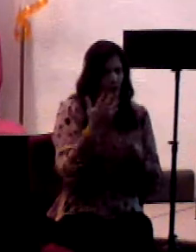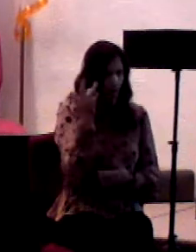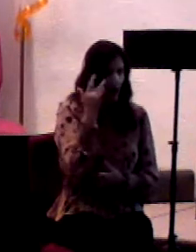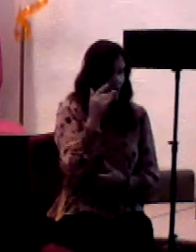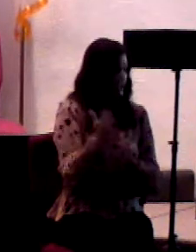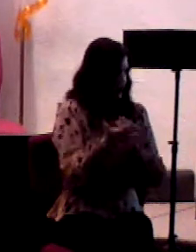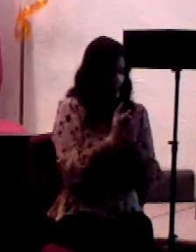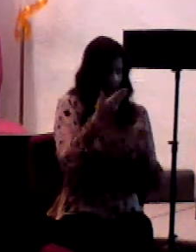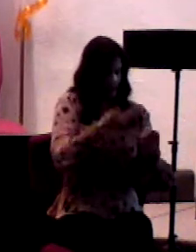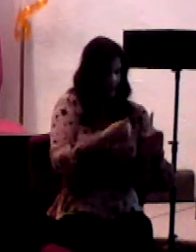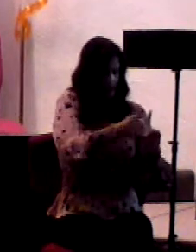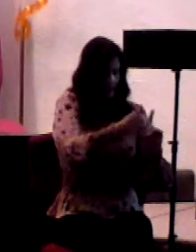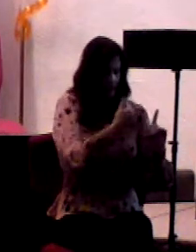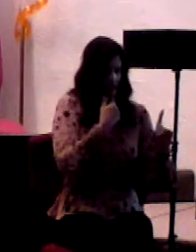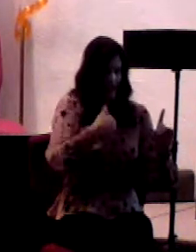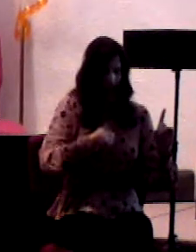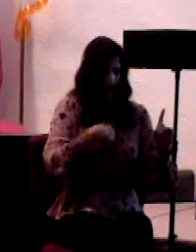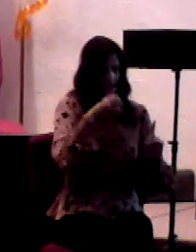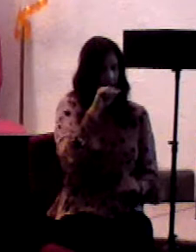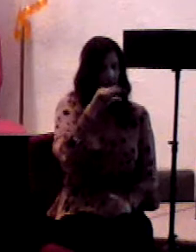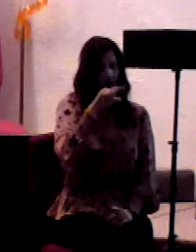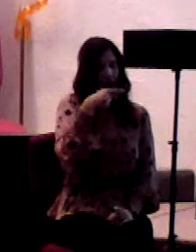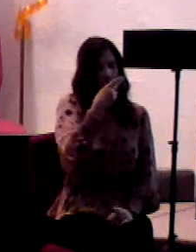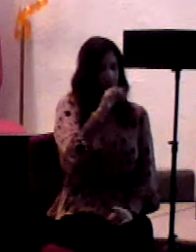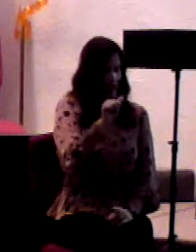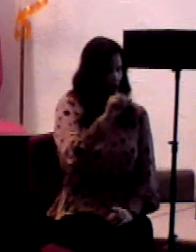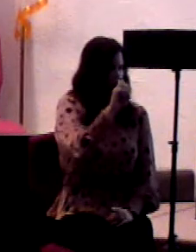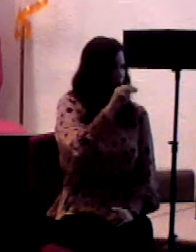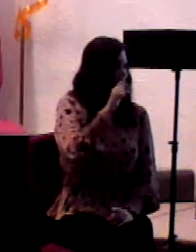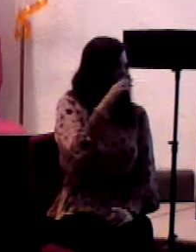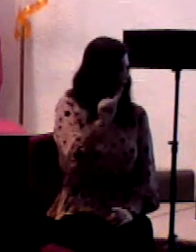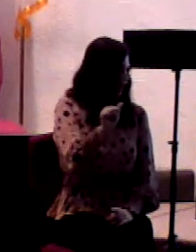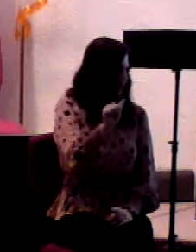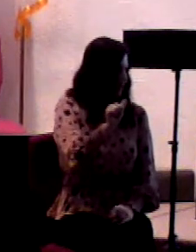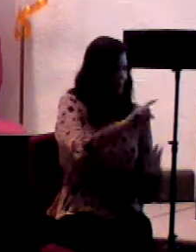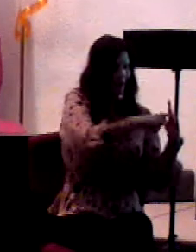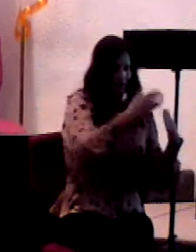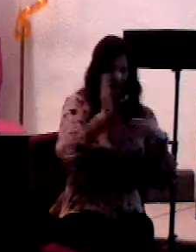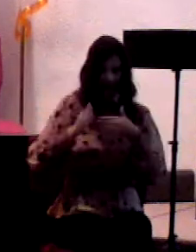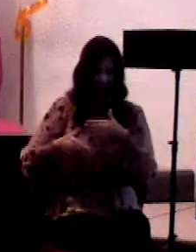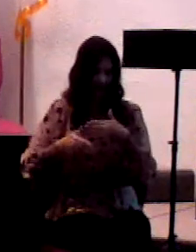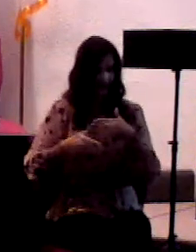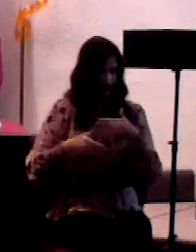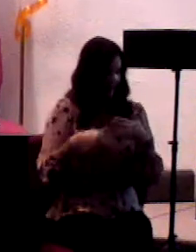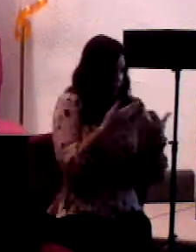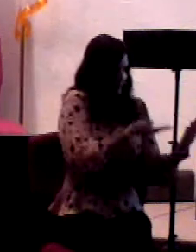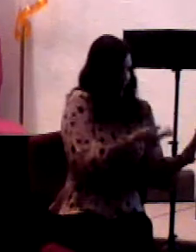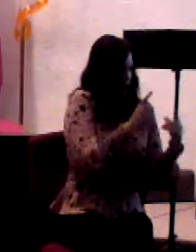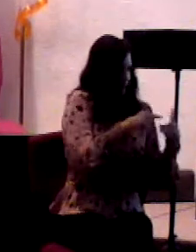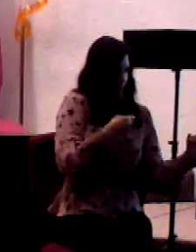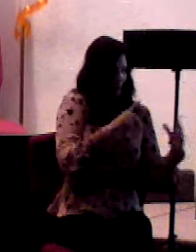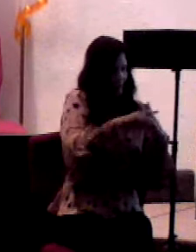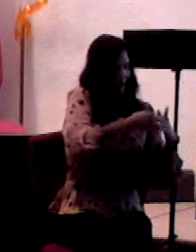Jesus himself says, I am the Alpha and the Omega, the beginning and the end. That means he was there from the beginning of all creation.